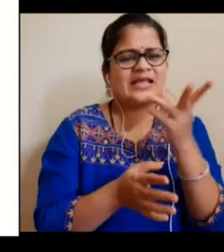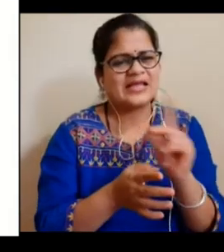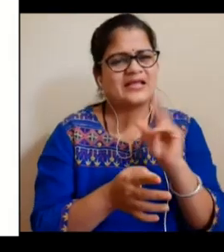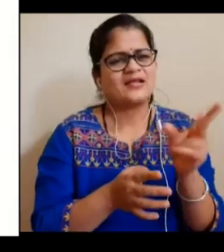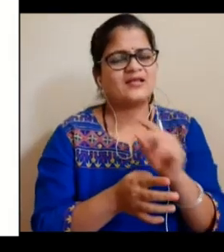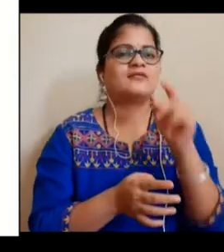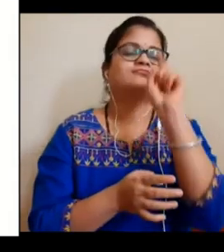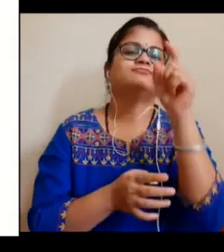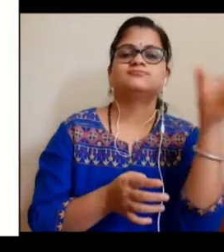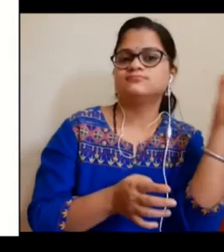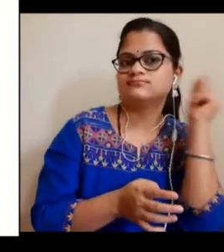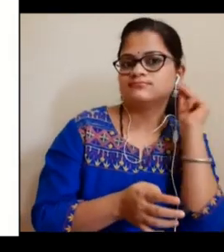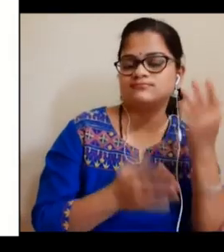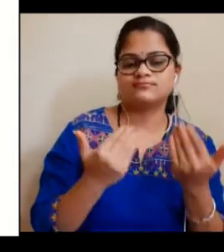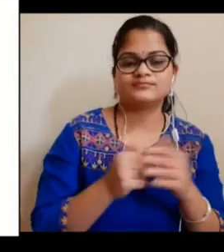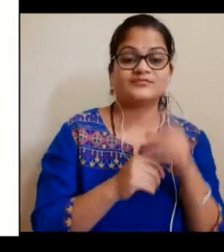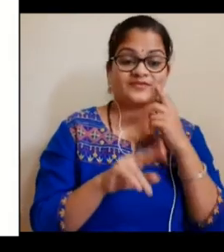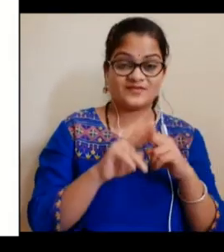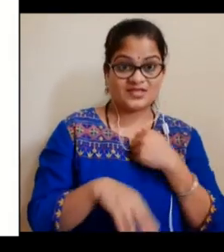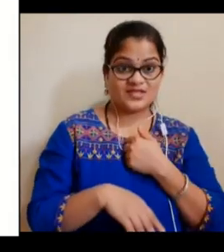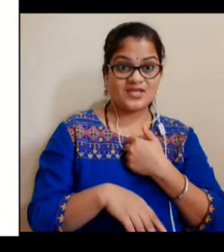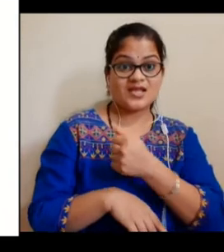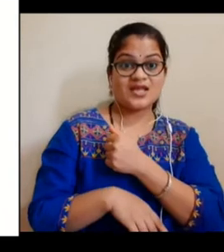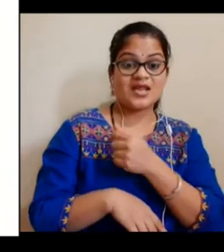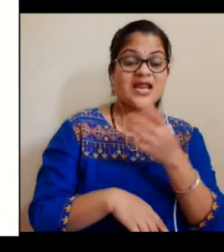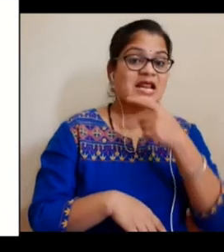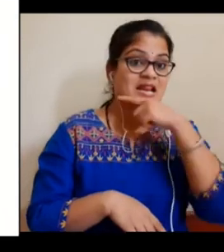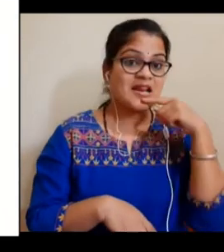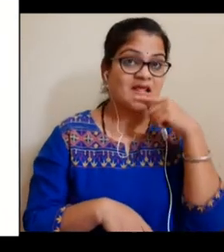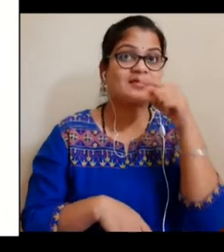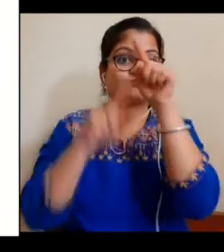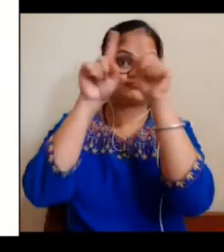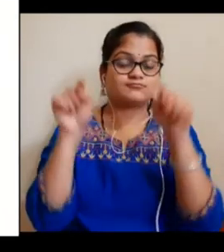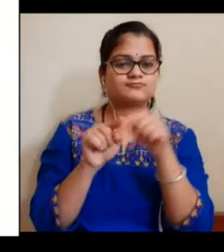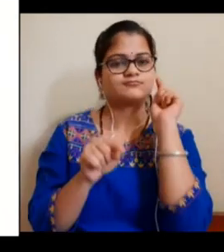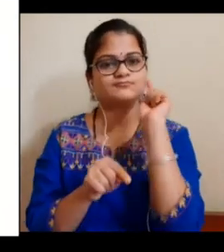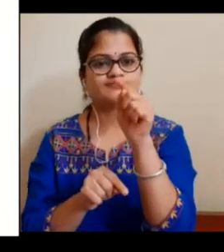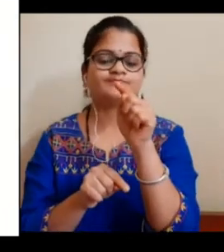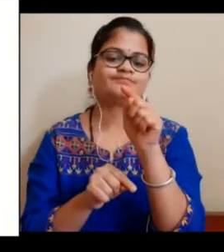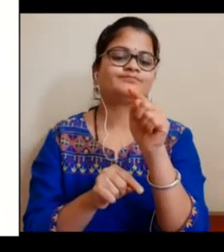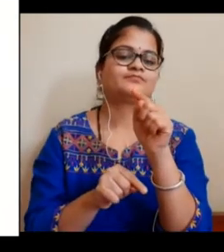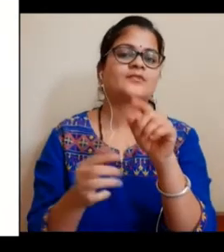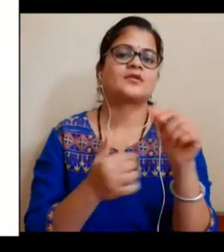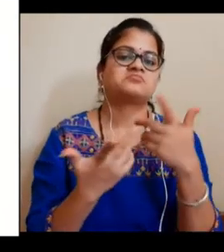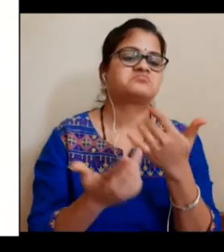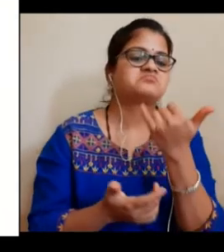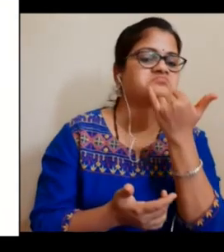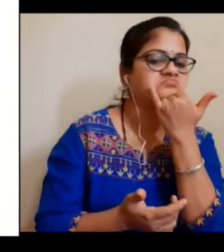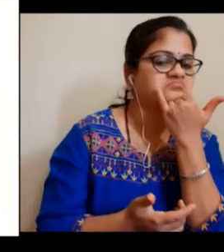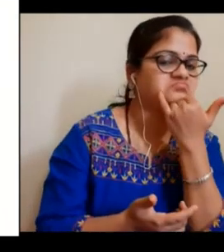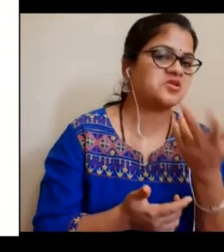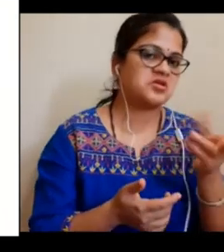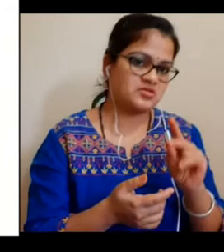number of times. And now I click on the red. No, try again. So I get this. And